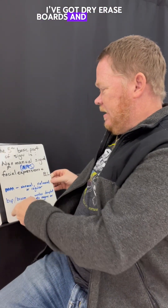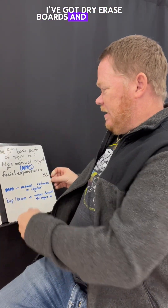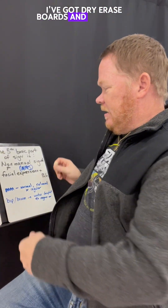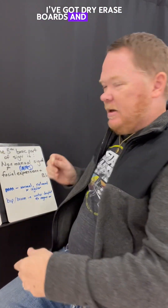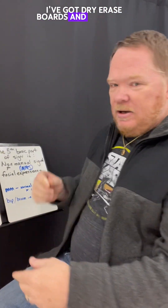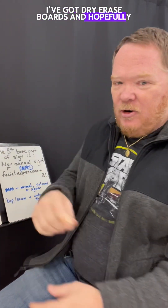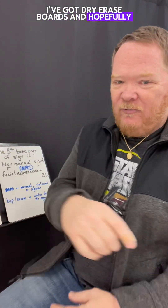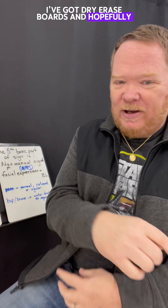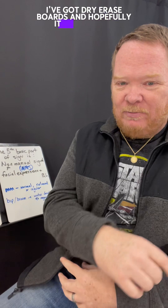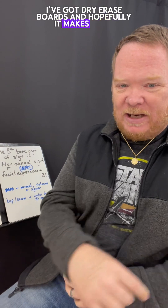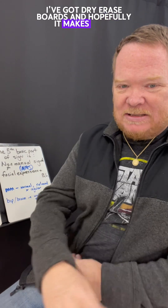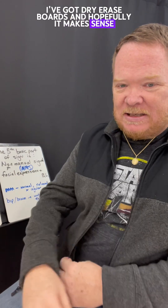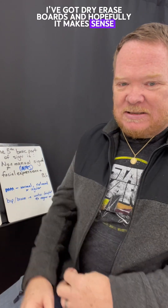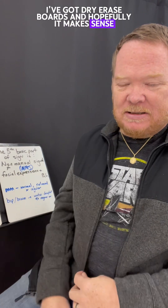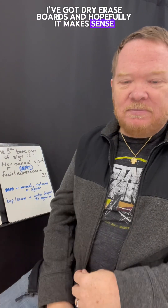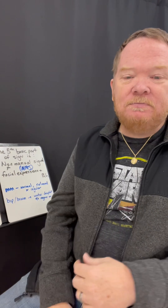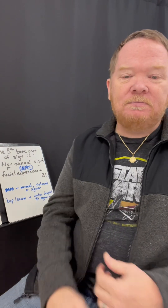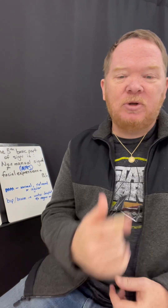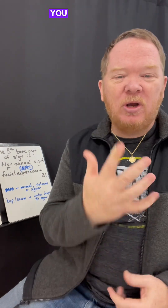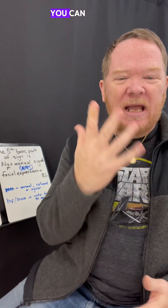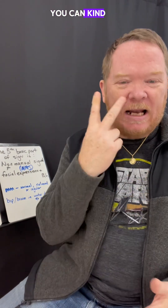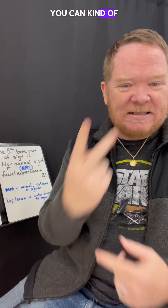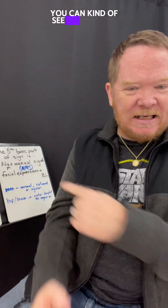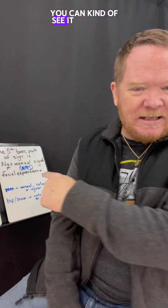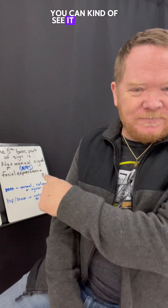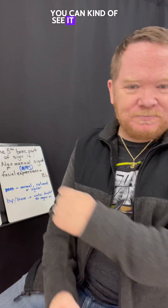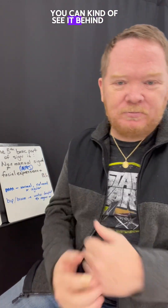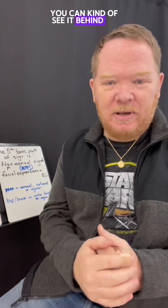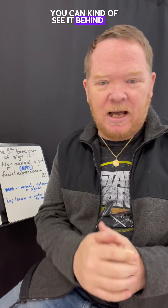and hopefully it makes sense. You can kind of see it behind me.